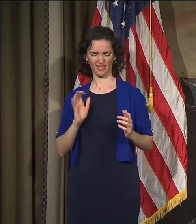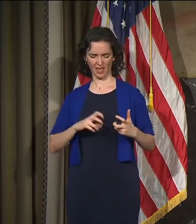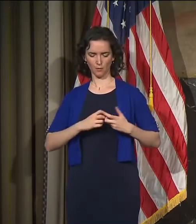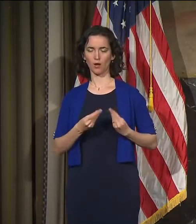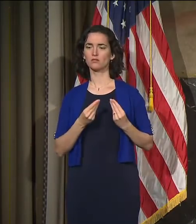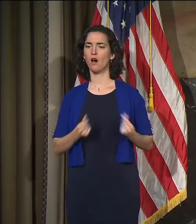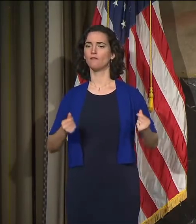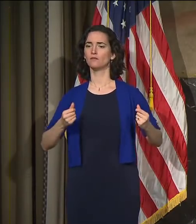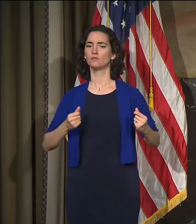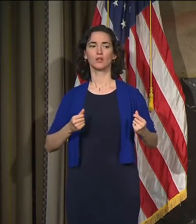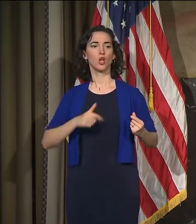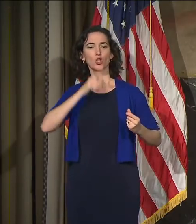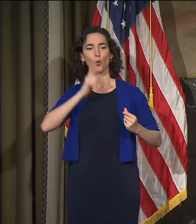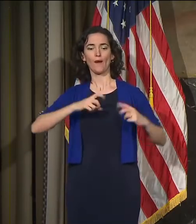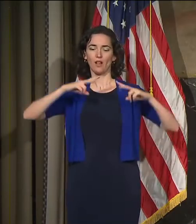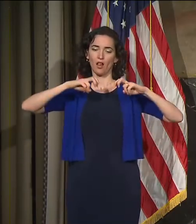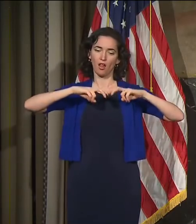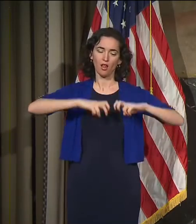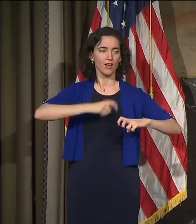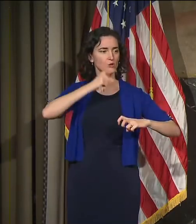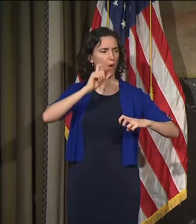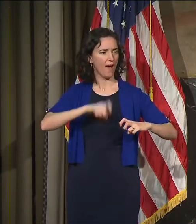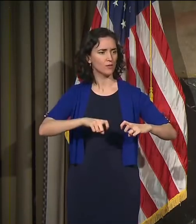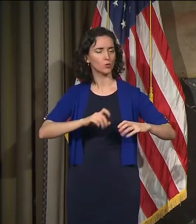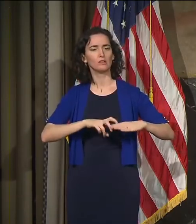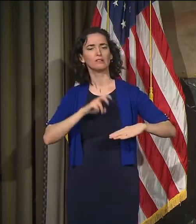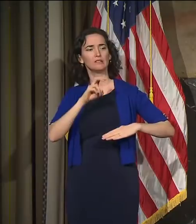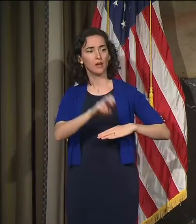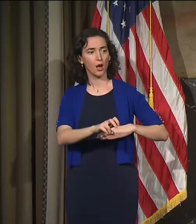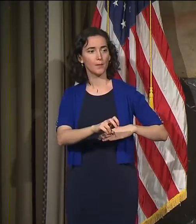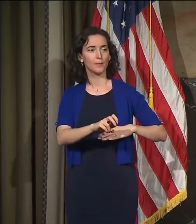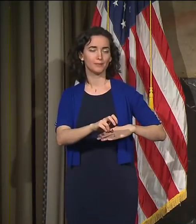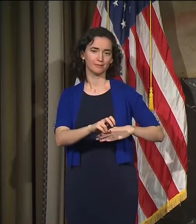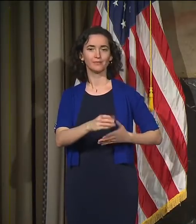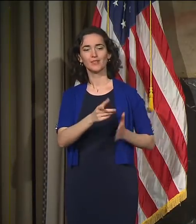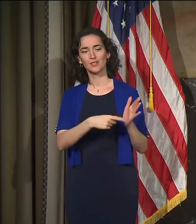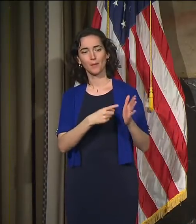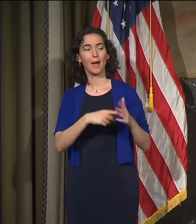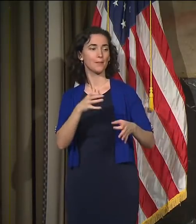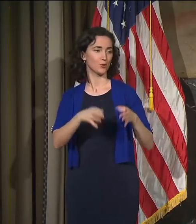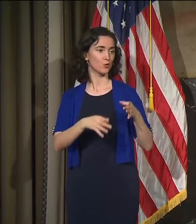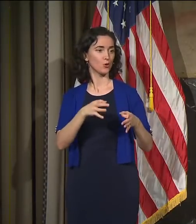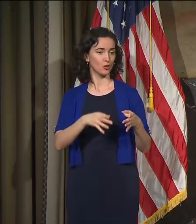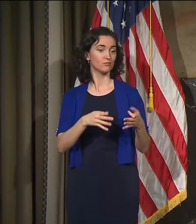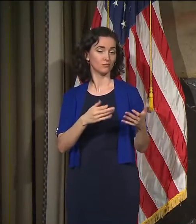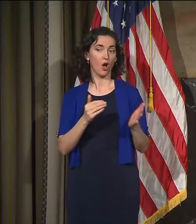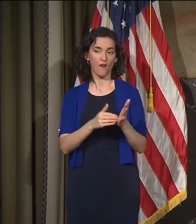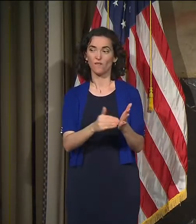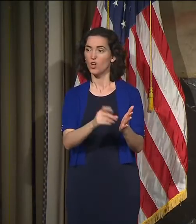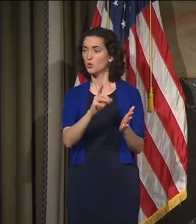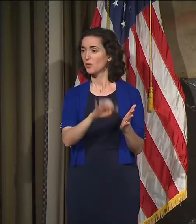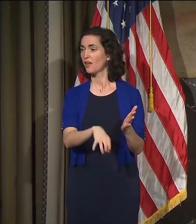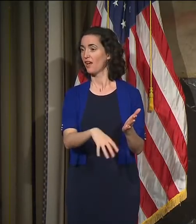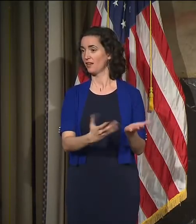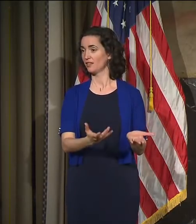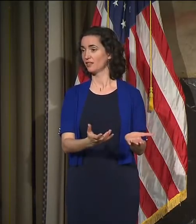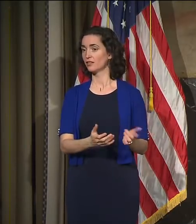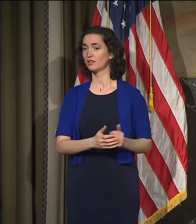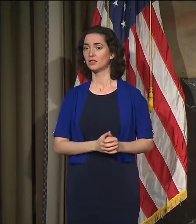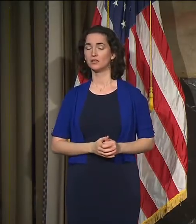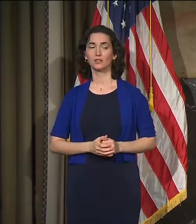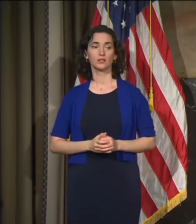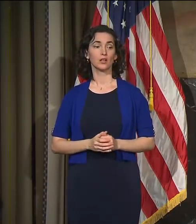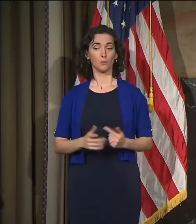matter without getting to the constitutionality of it, I think that's something that they often do. I have no